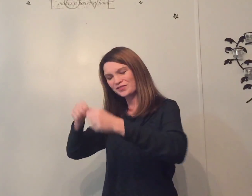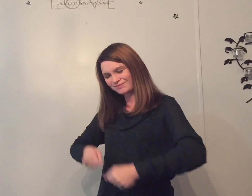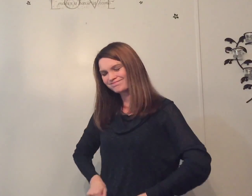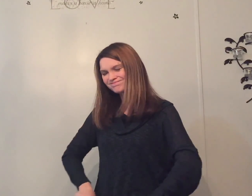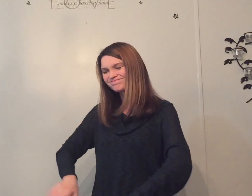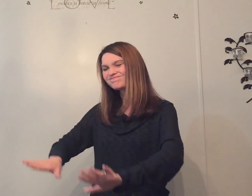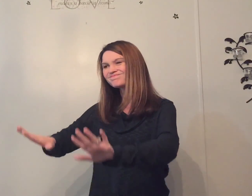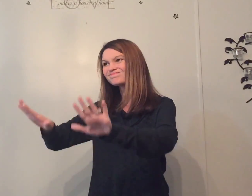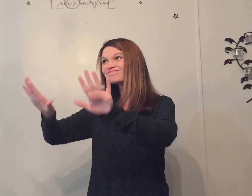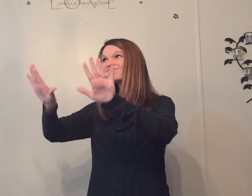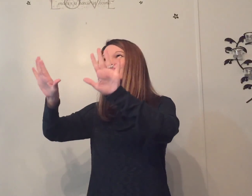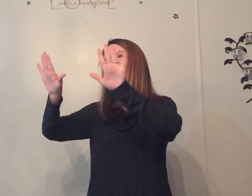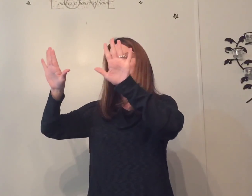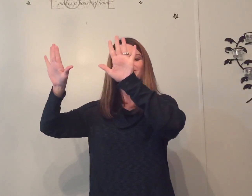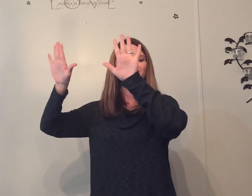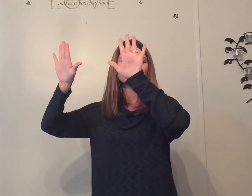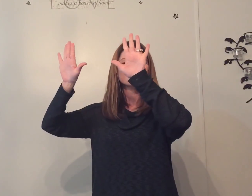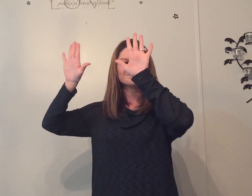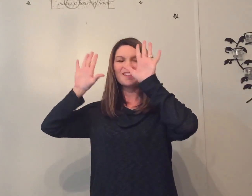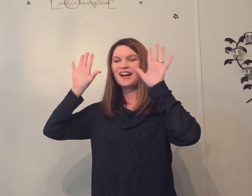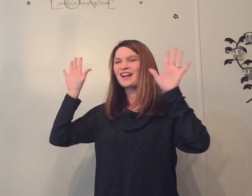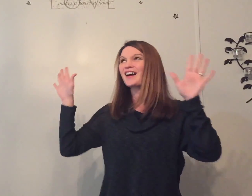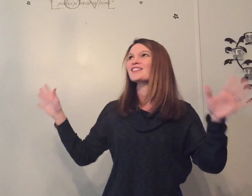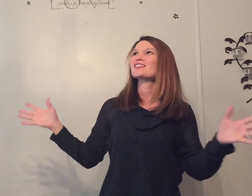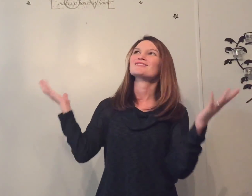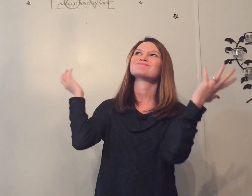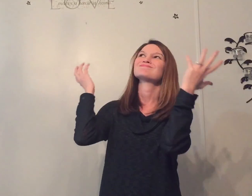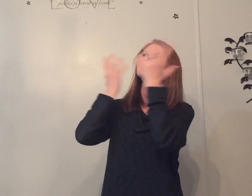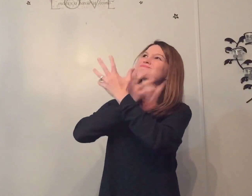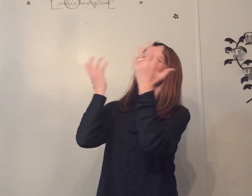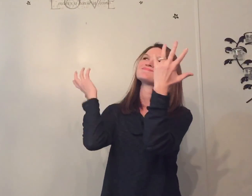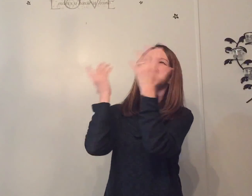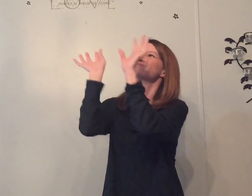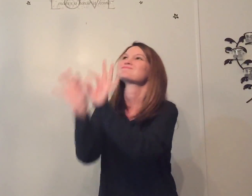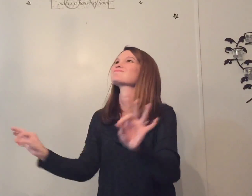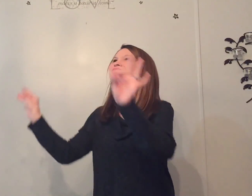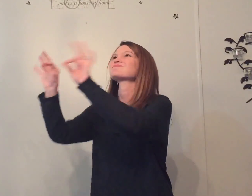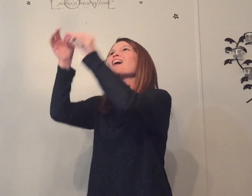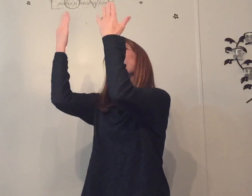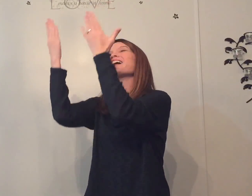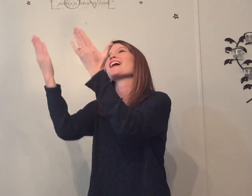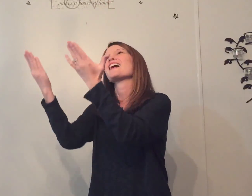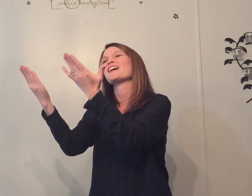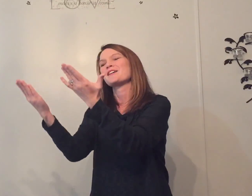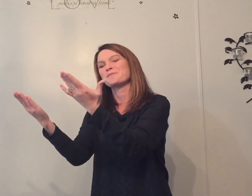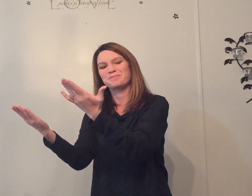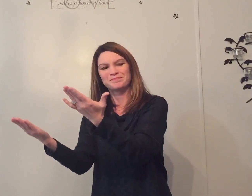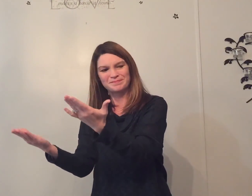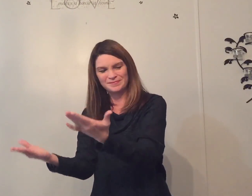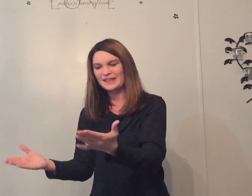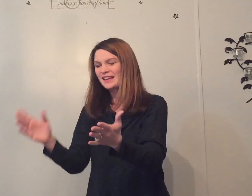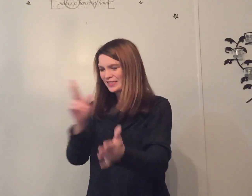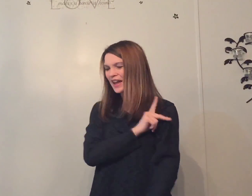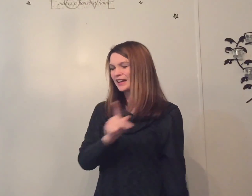righteousness, The freedom change in all I am, The King of